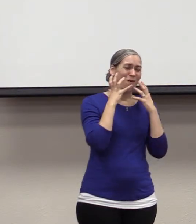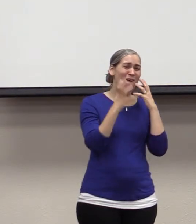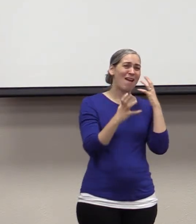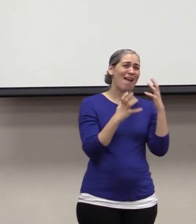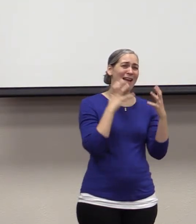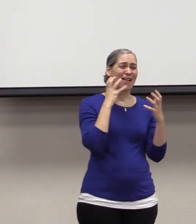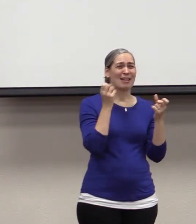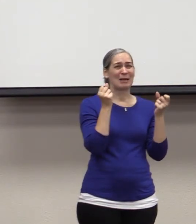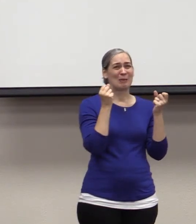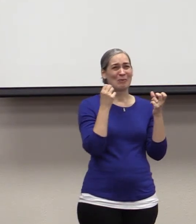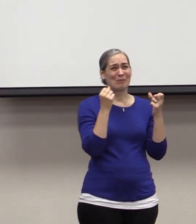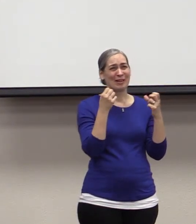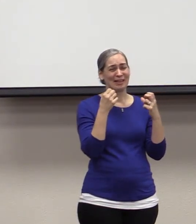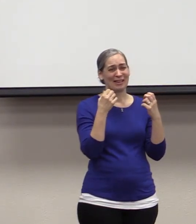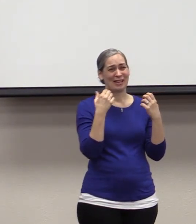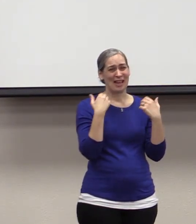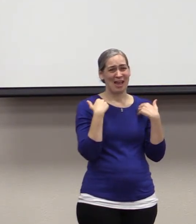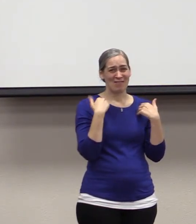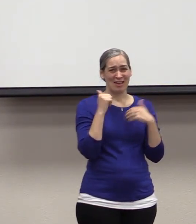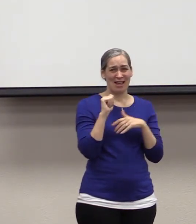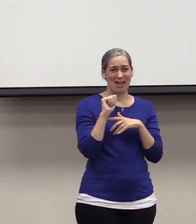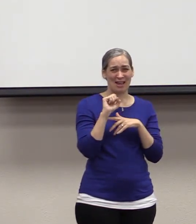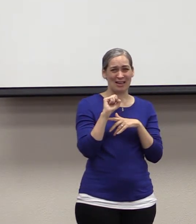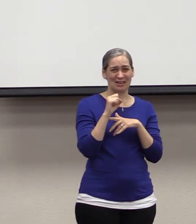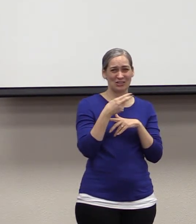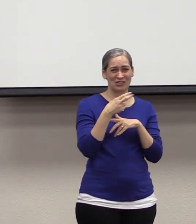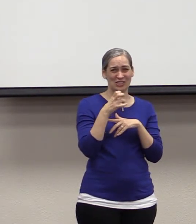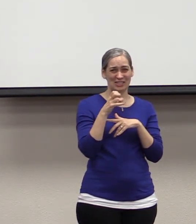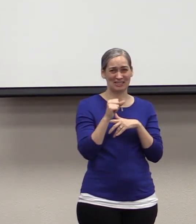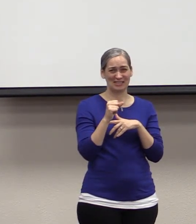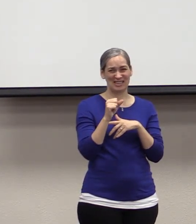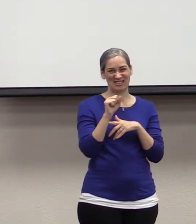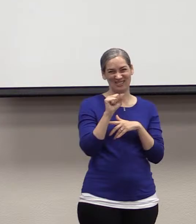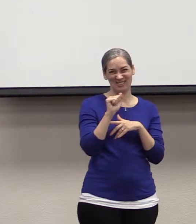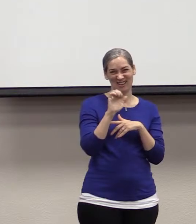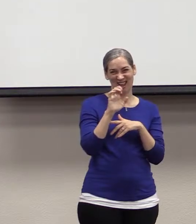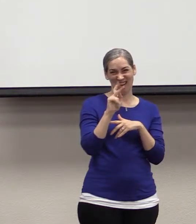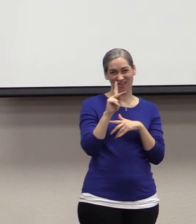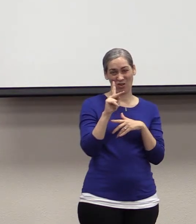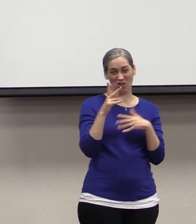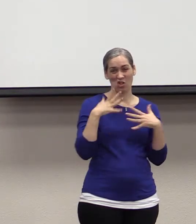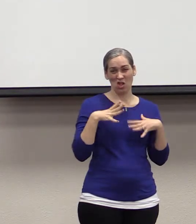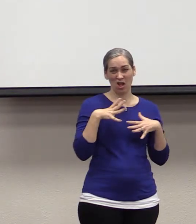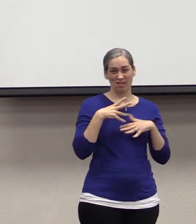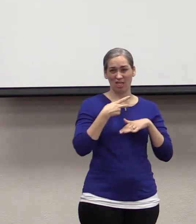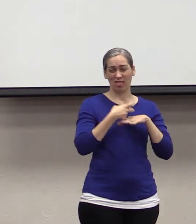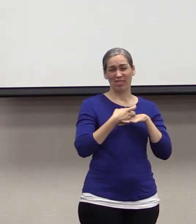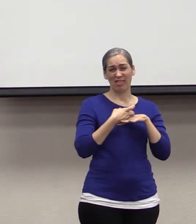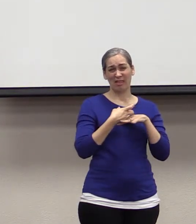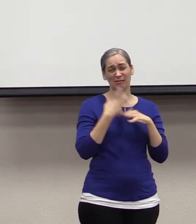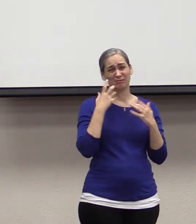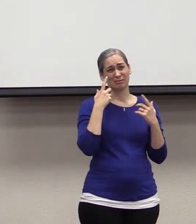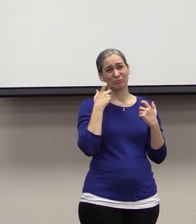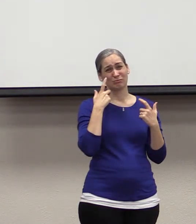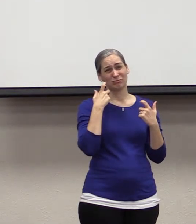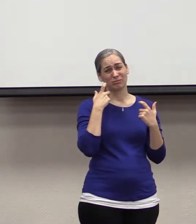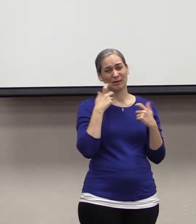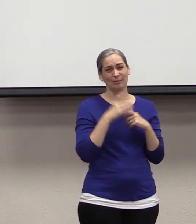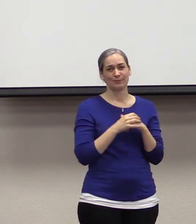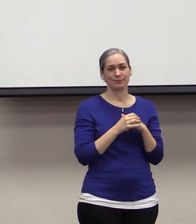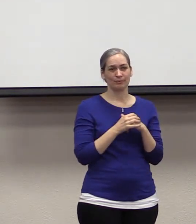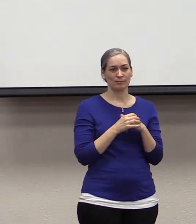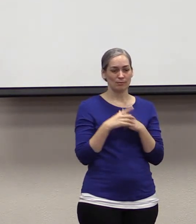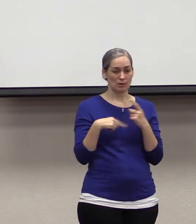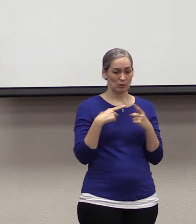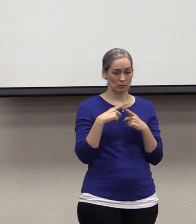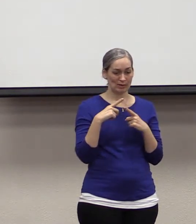lay in sackcloth and ashes. When Esther's eunuchs and female attendants came and told her about Mordecai, she was